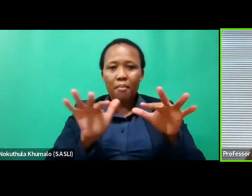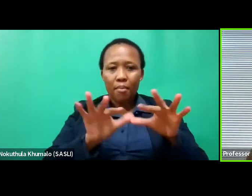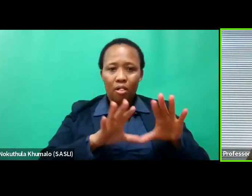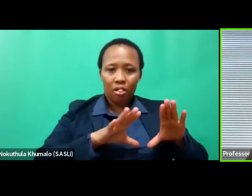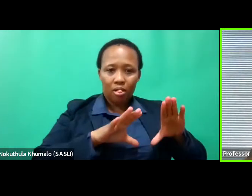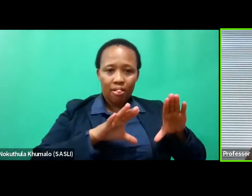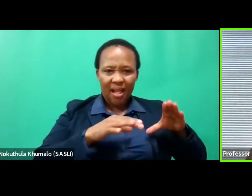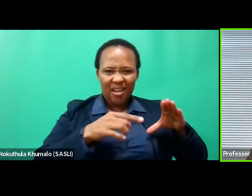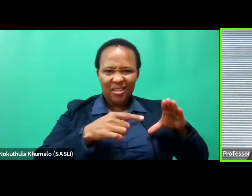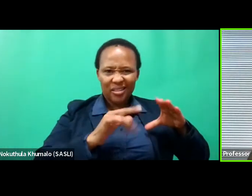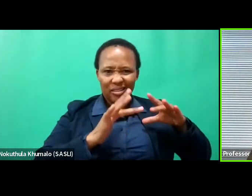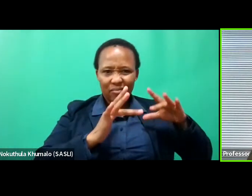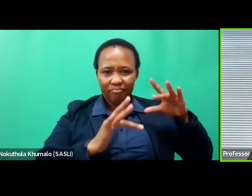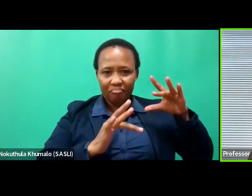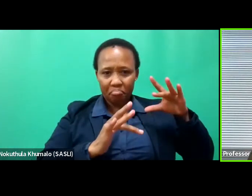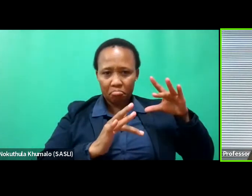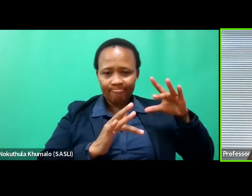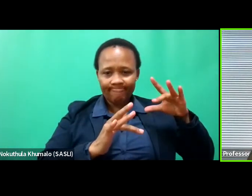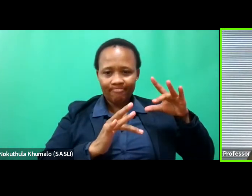between poverty and disability.